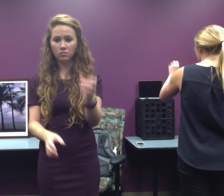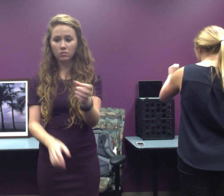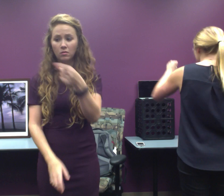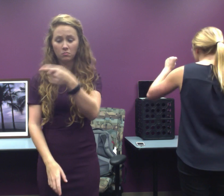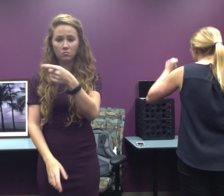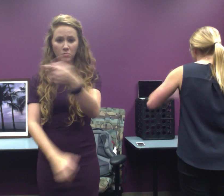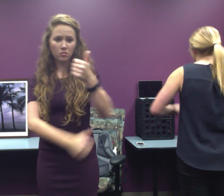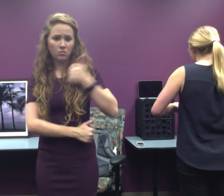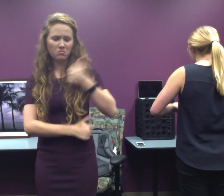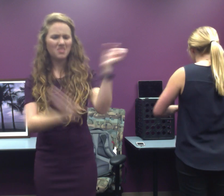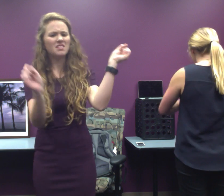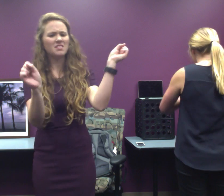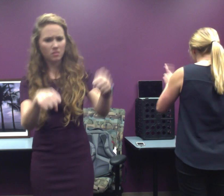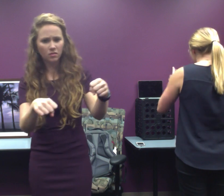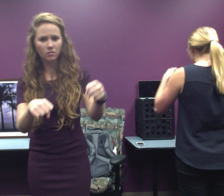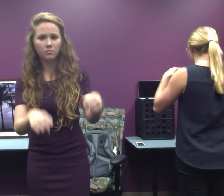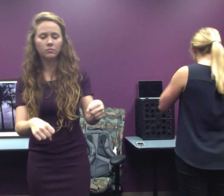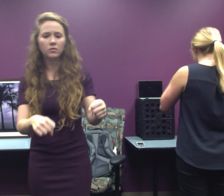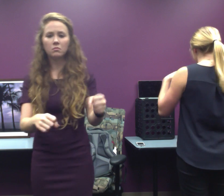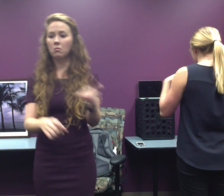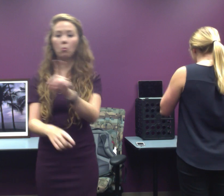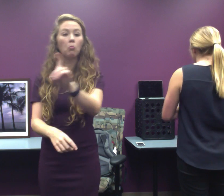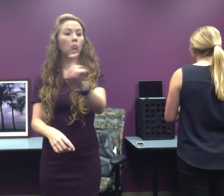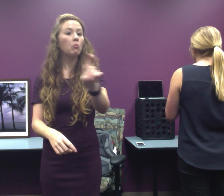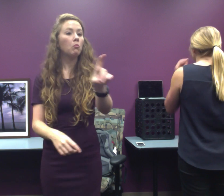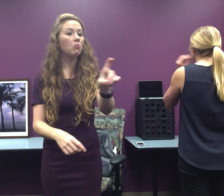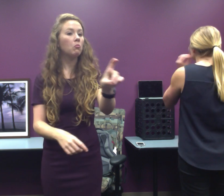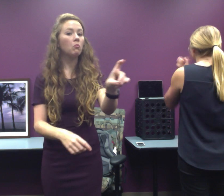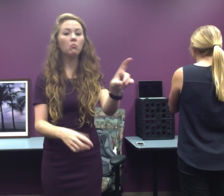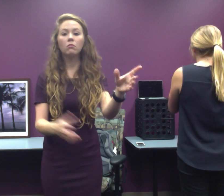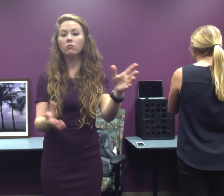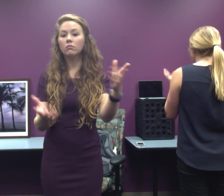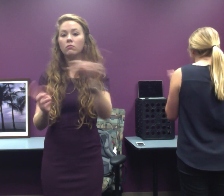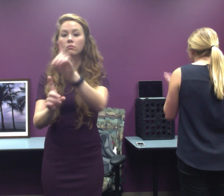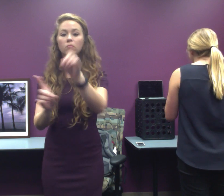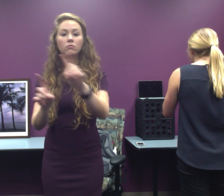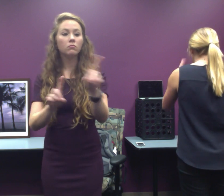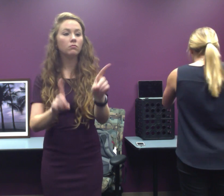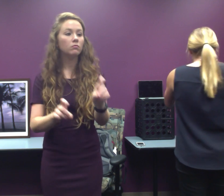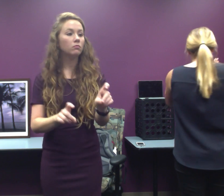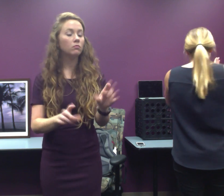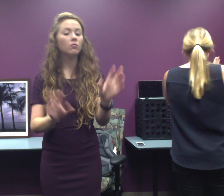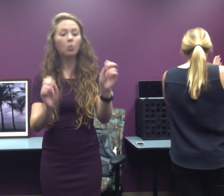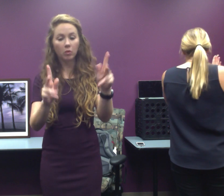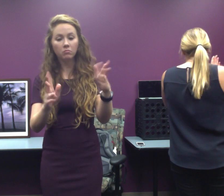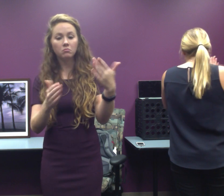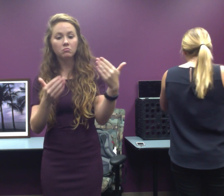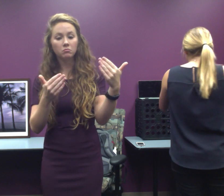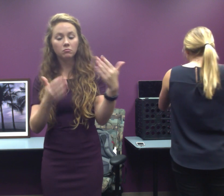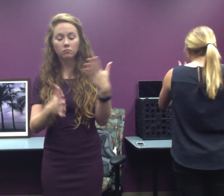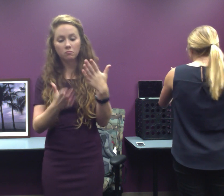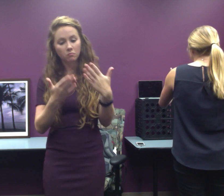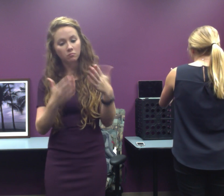Okay, your assignment for tomorrow then is to read lesson 2 if you've not done so already, and take notes over the words in